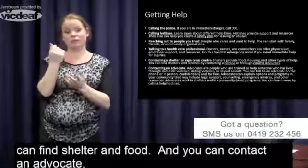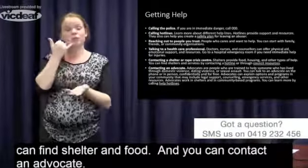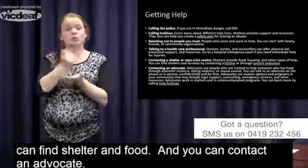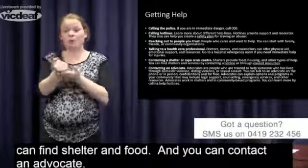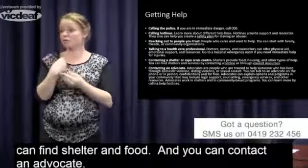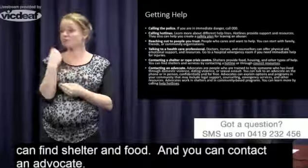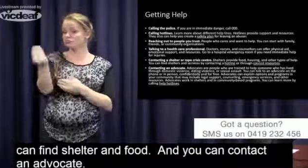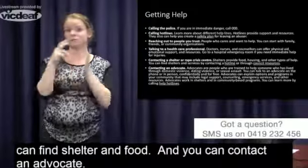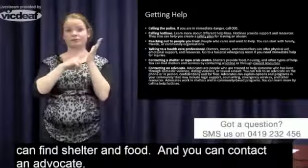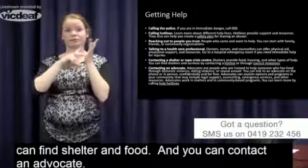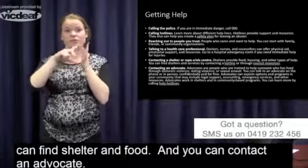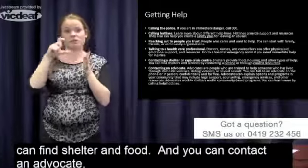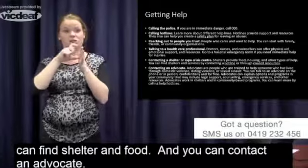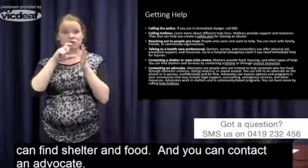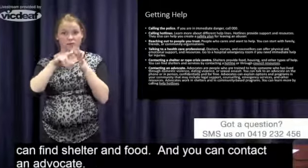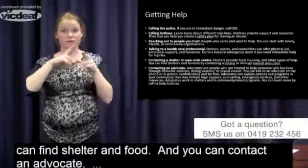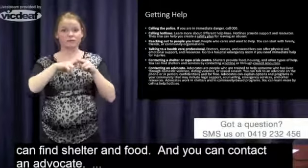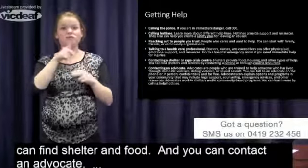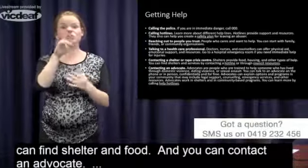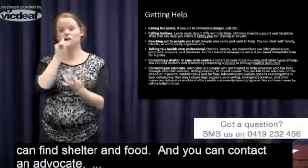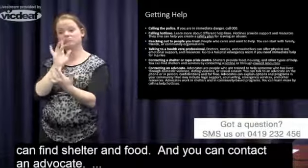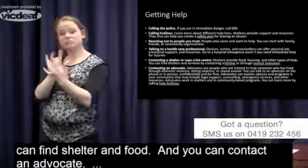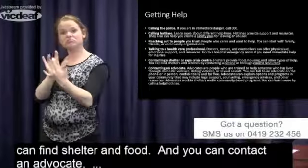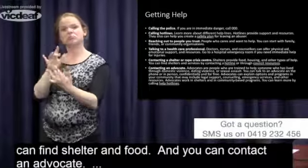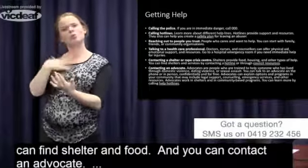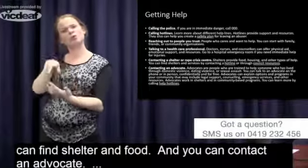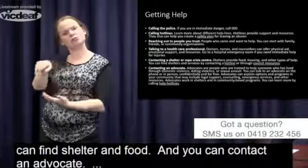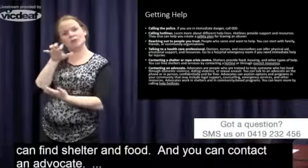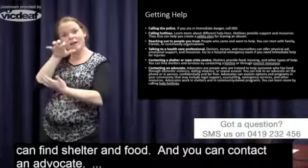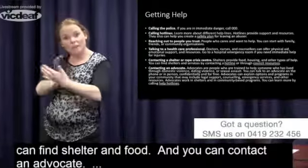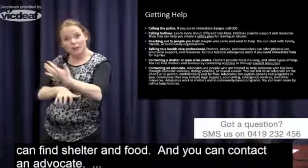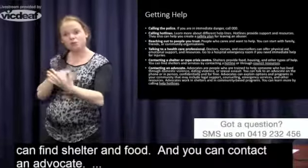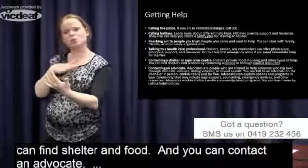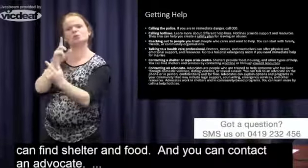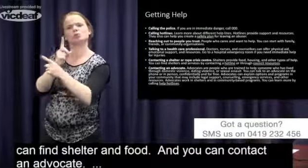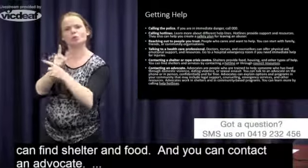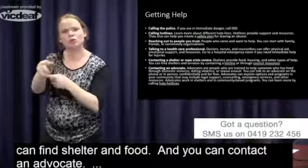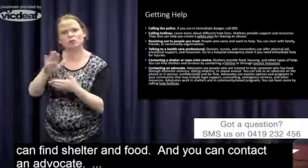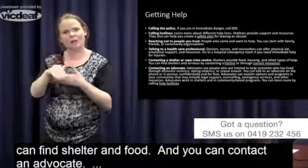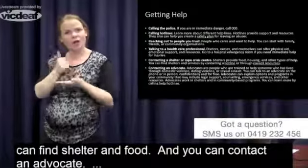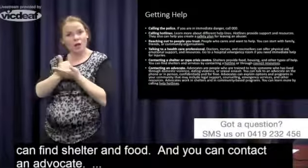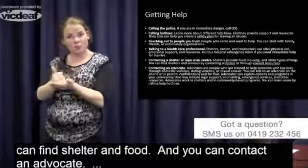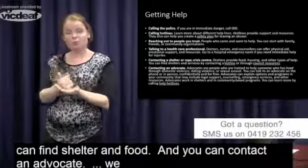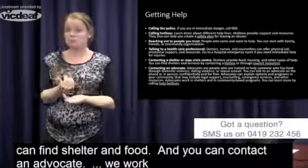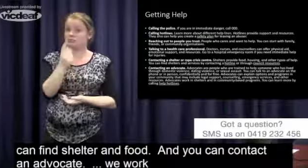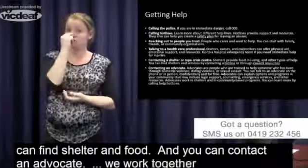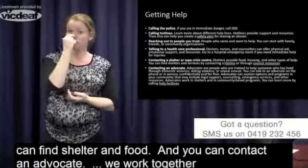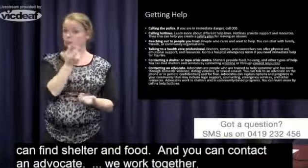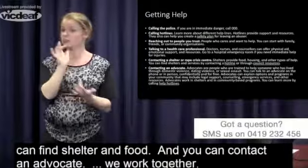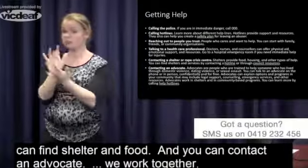and we work together, and Vicdeaf have our information, our business cards. So if you want to talk to